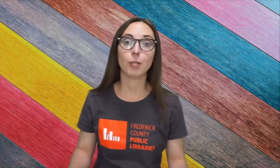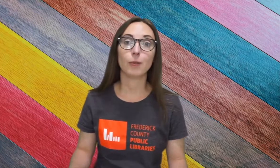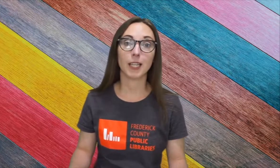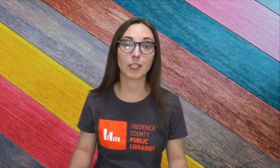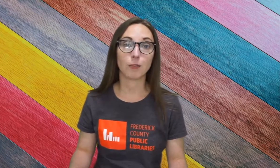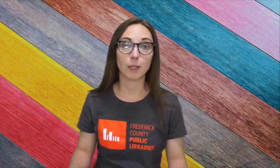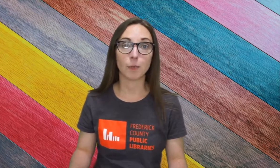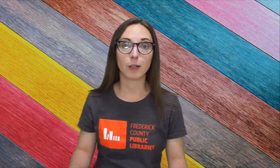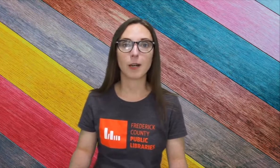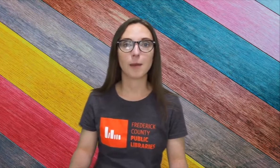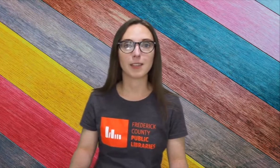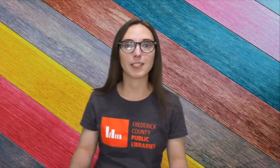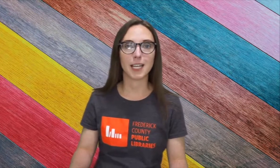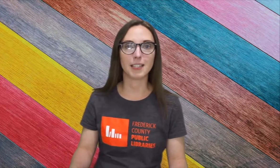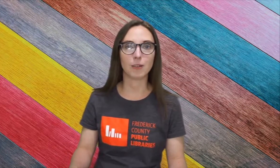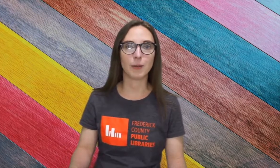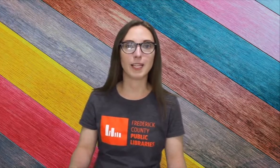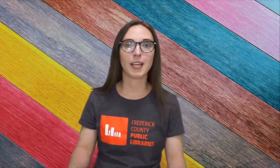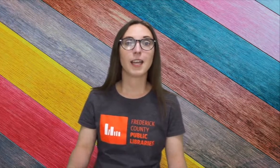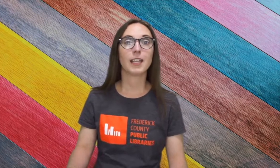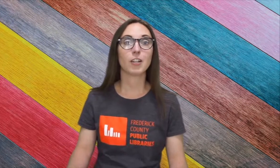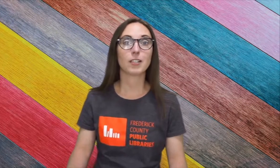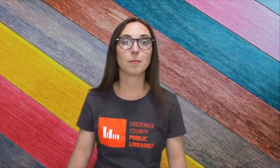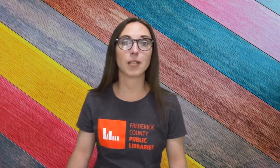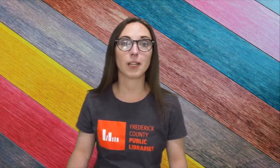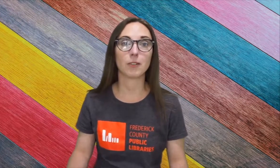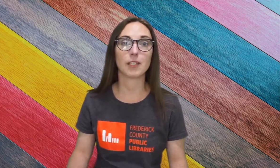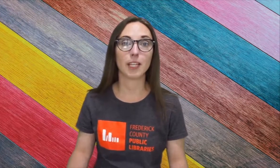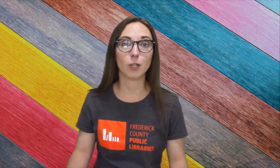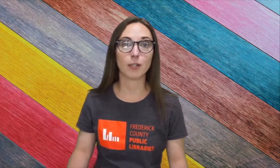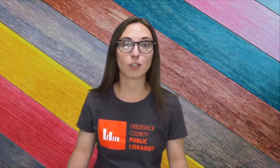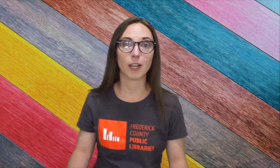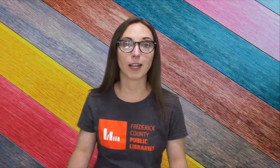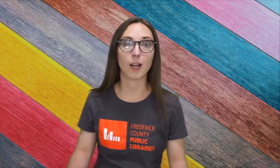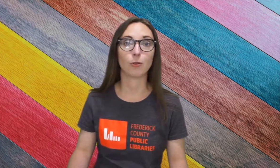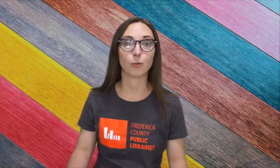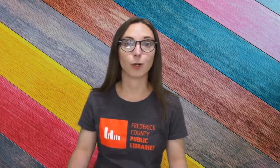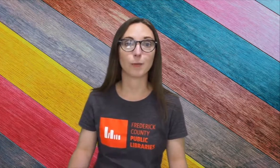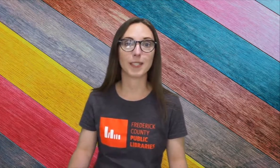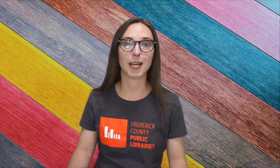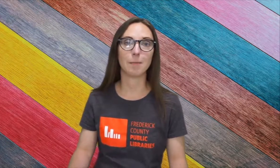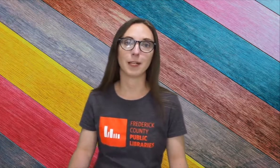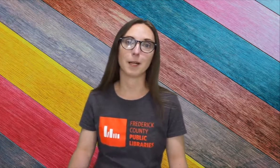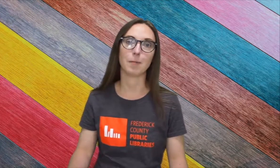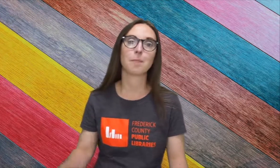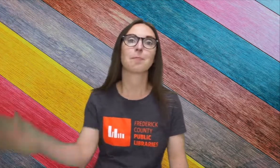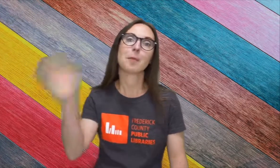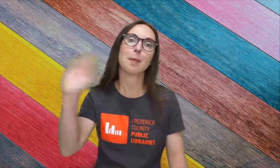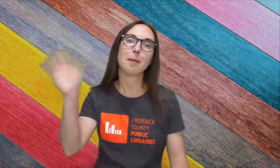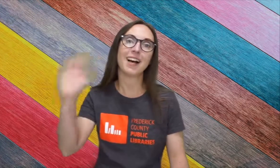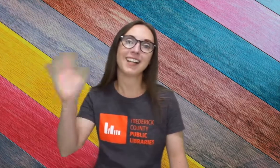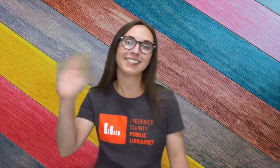like to read more about the days of the week, here are some titles that you can check out through curbside pickup. Bye-bye.